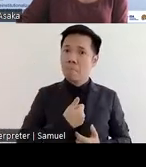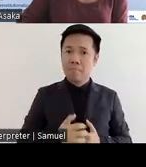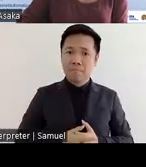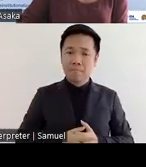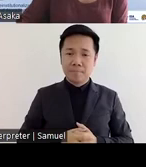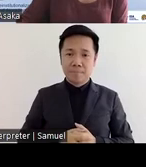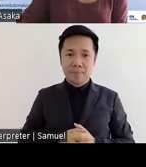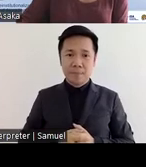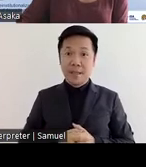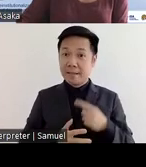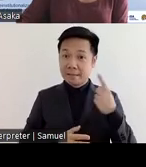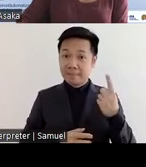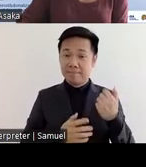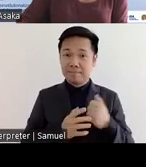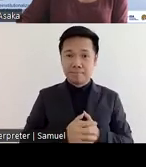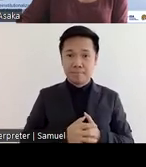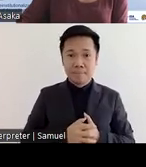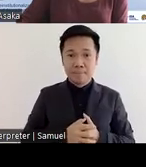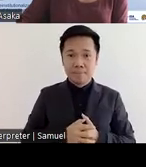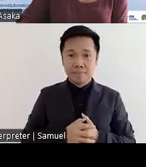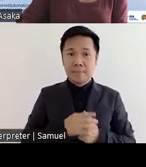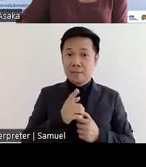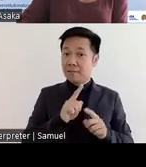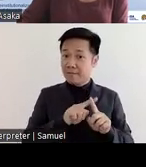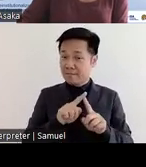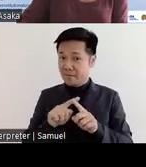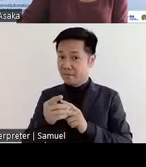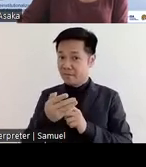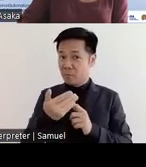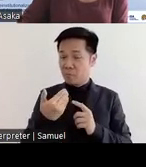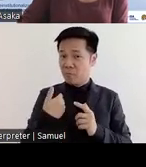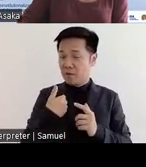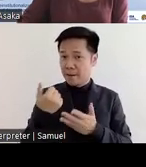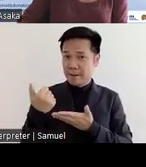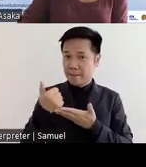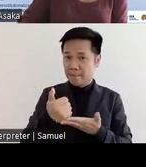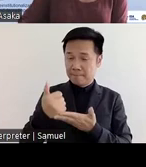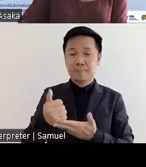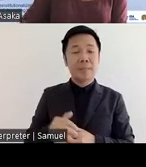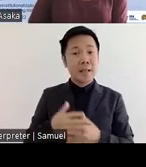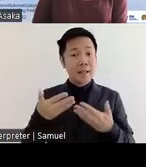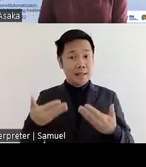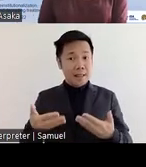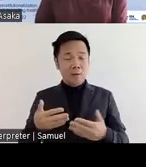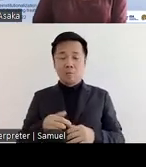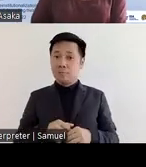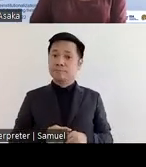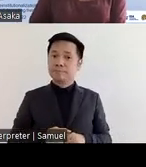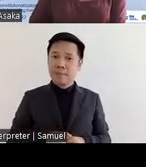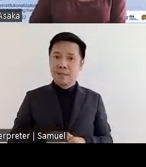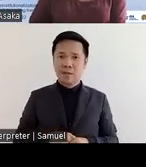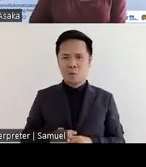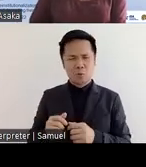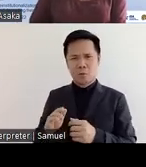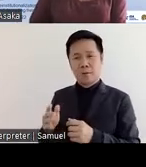need and advocacy, this has been possible. The original movement in Japan for deinstitutionalization was